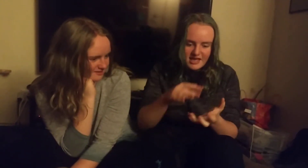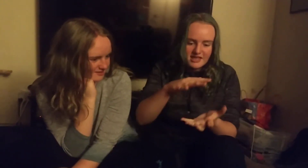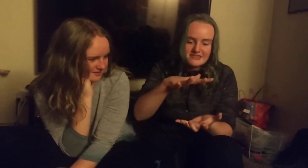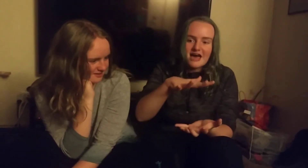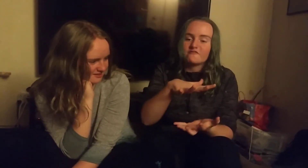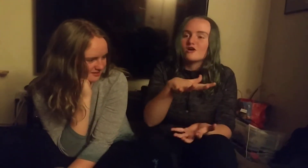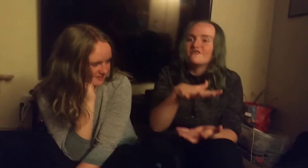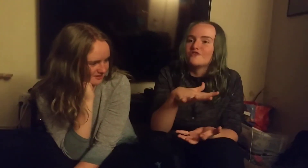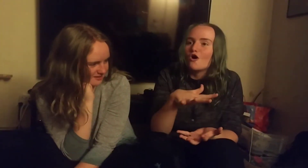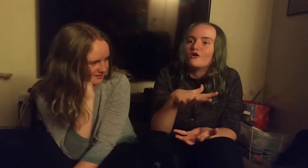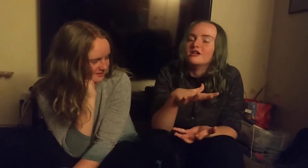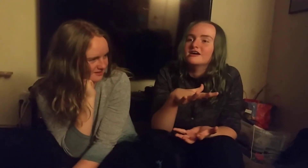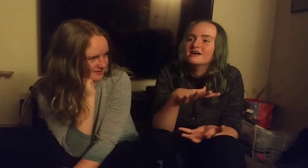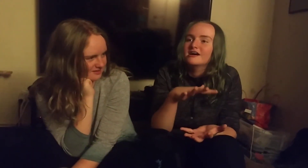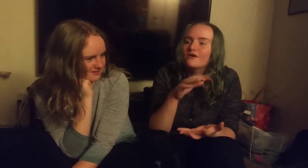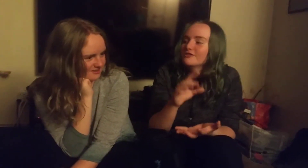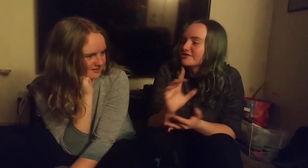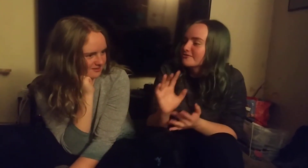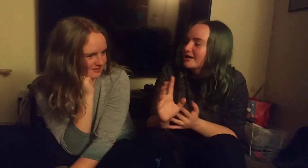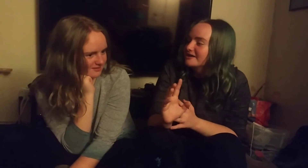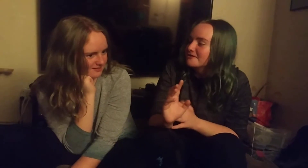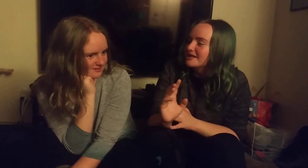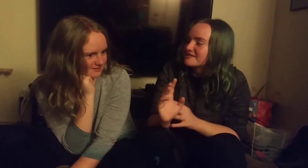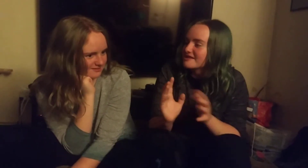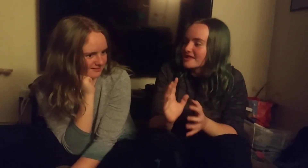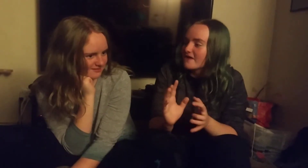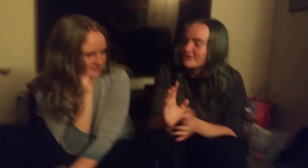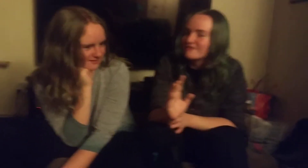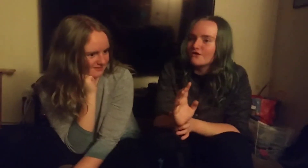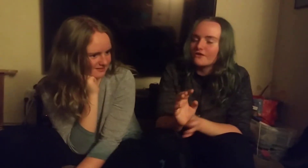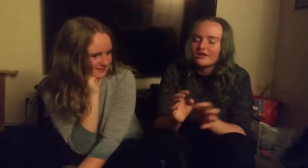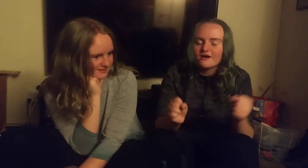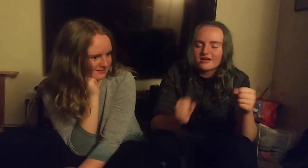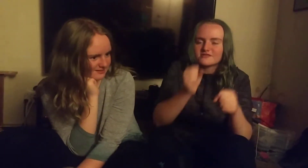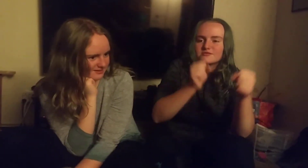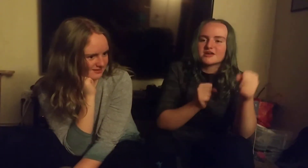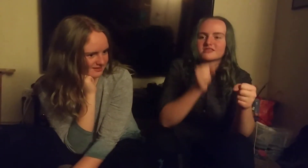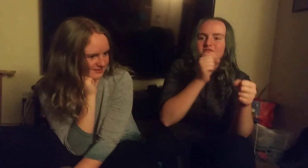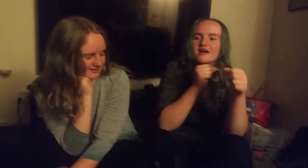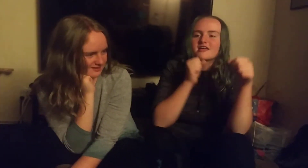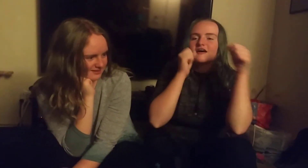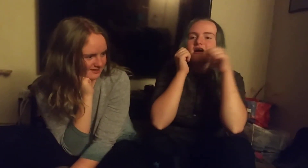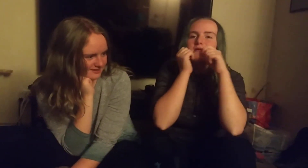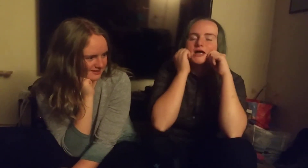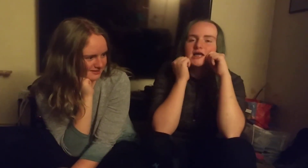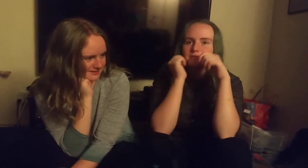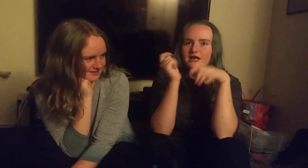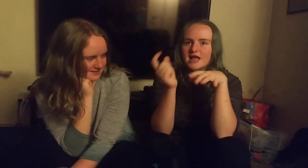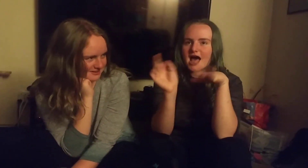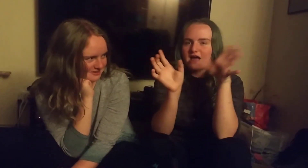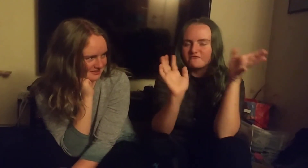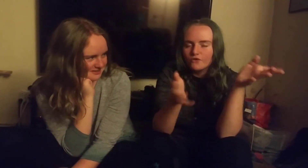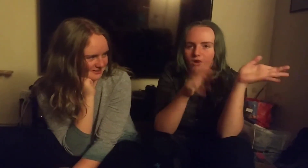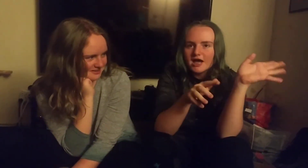it's halfway full. Only 3 ingredients, and it's halfway full. Okay, so we're mixing, right? And we gotta add 4 eggs.